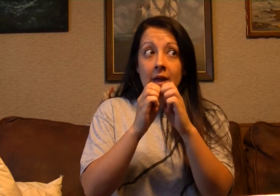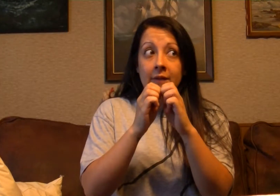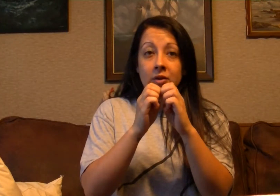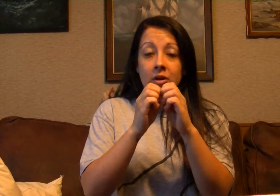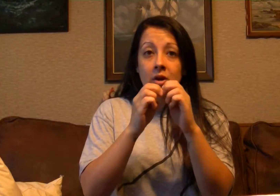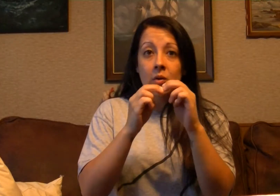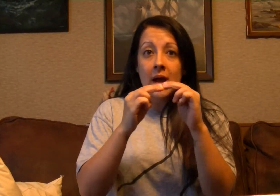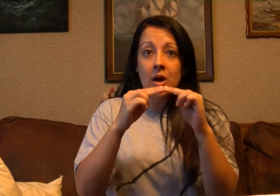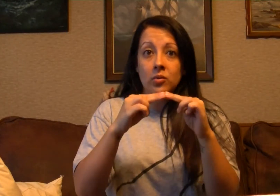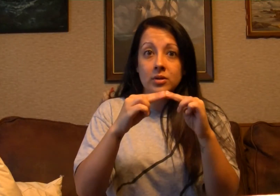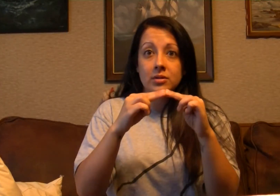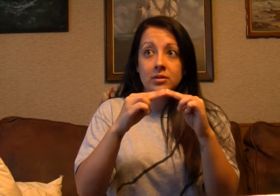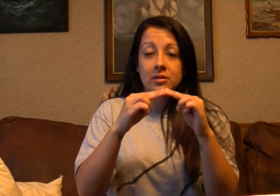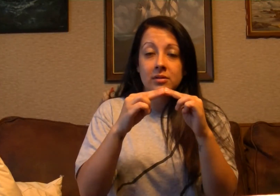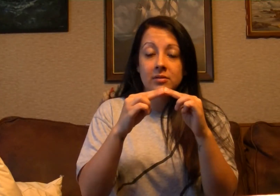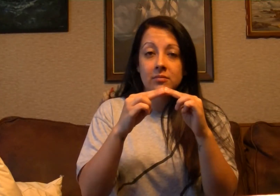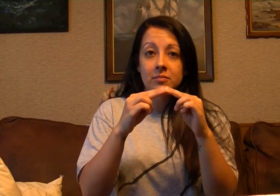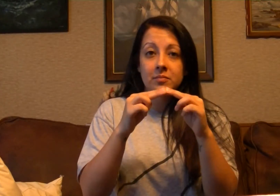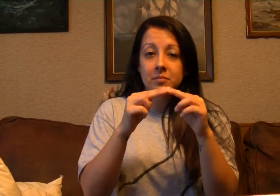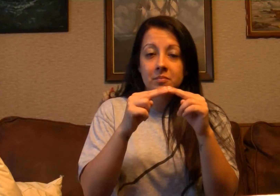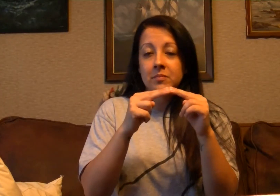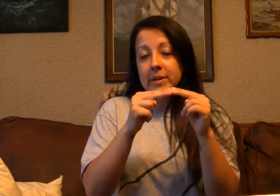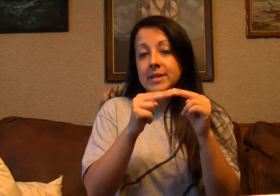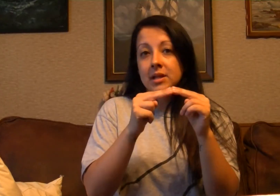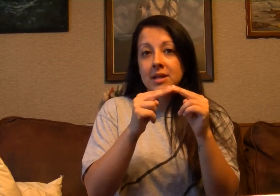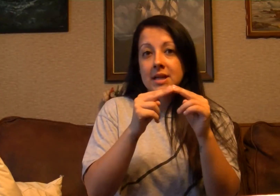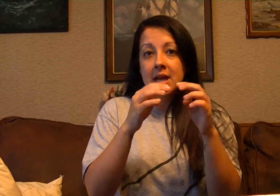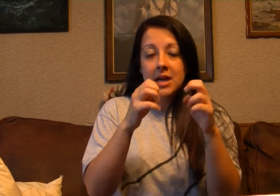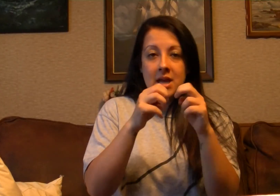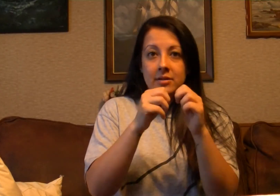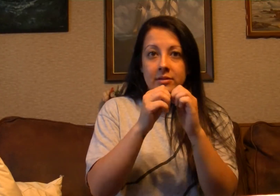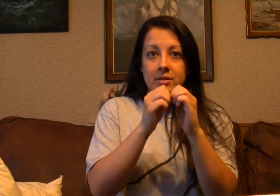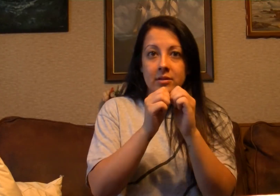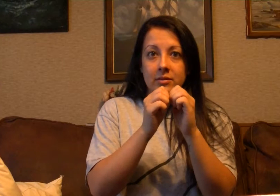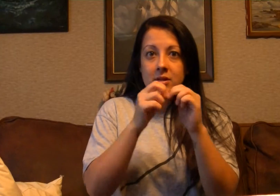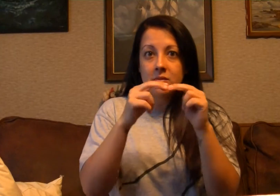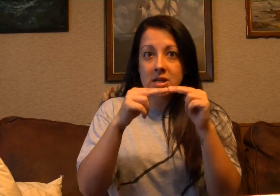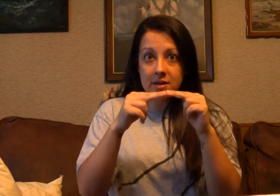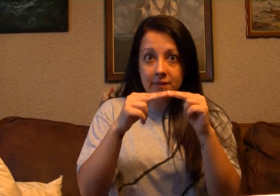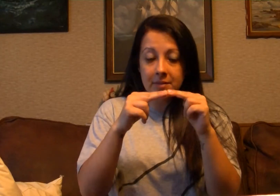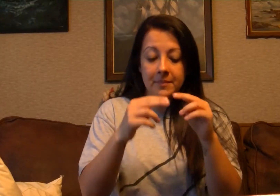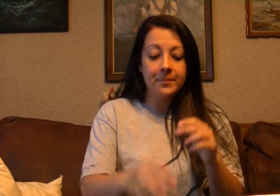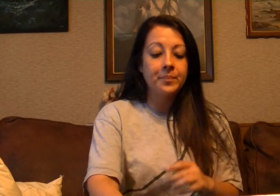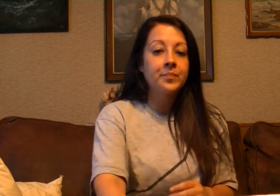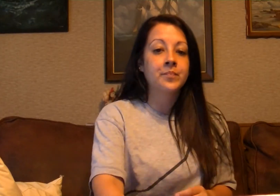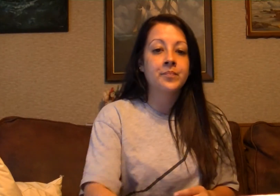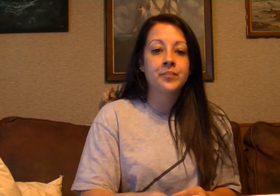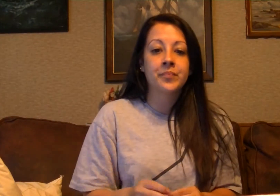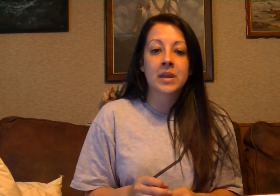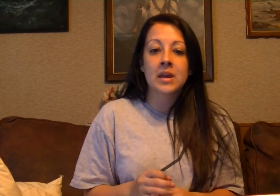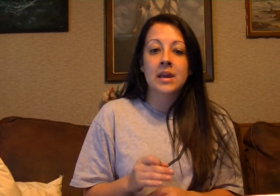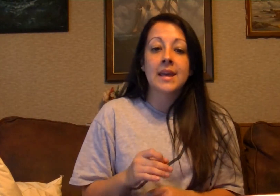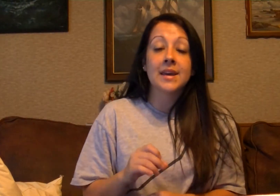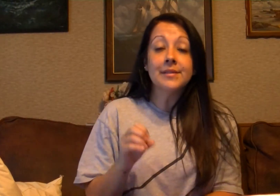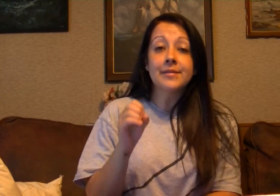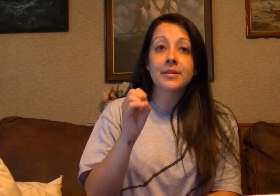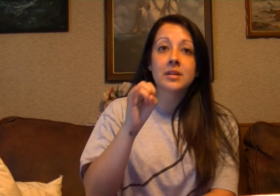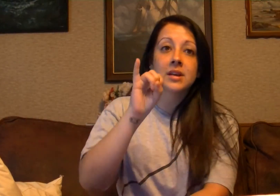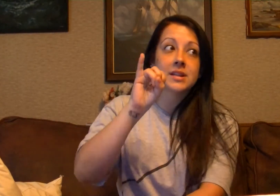and they're going to go out basically to N hands. So even. If is I